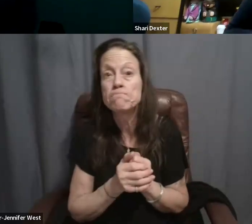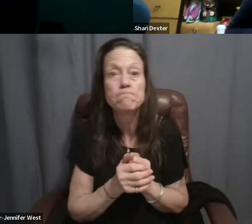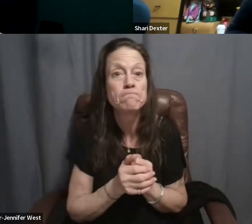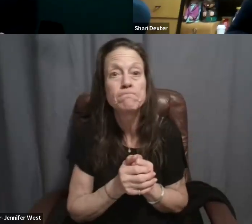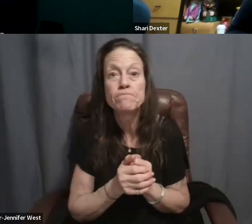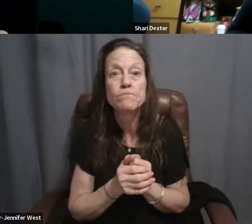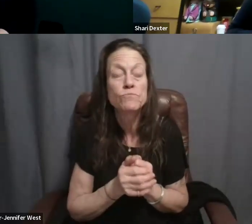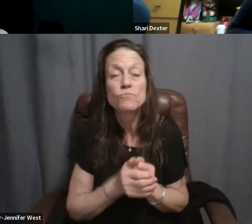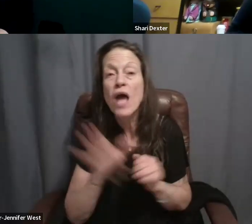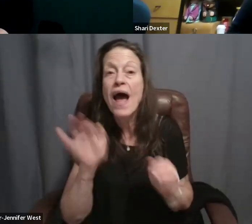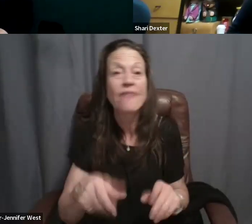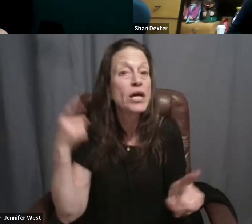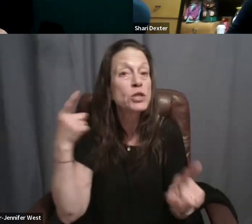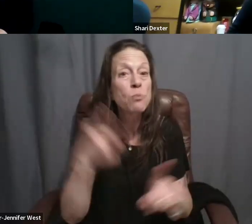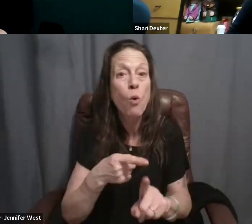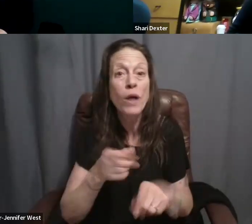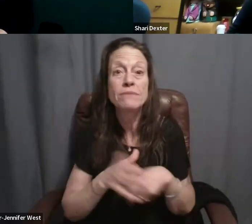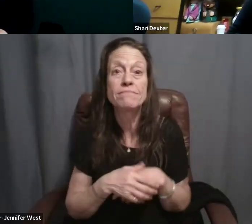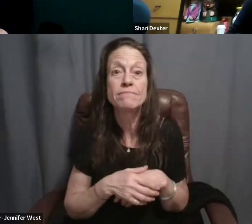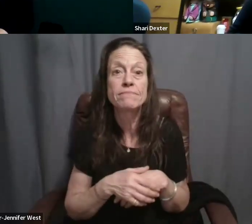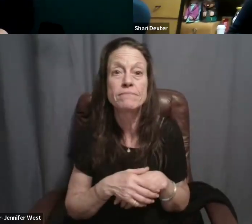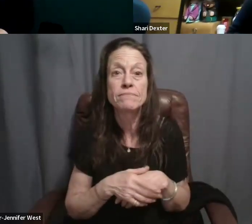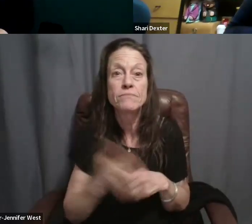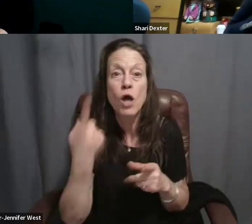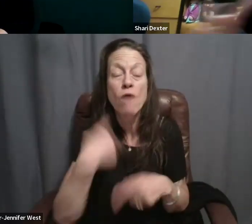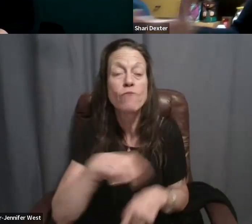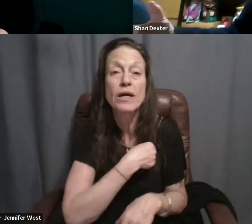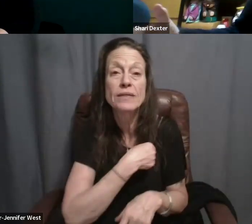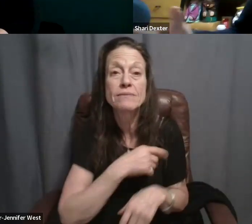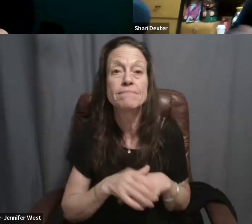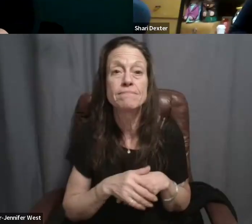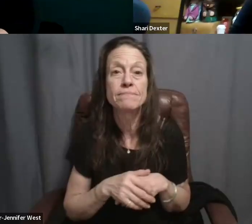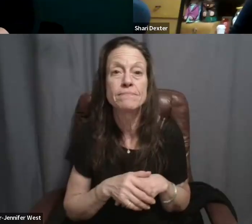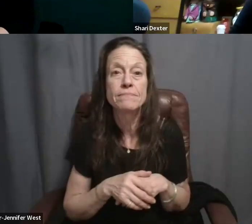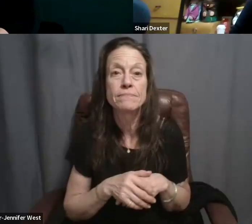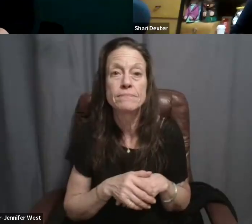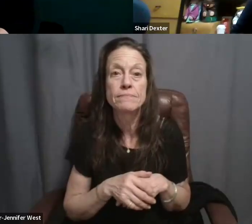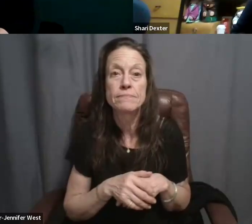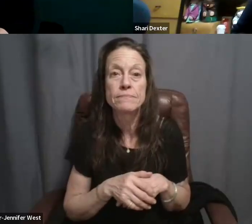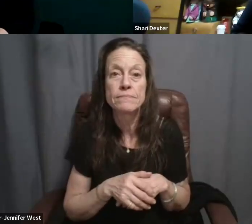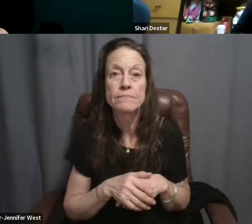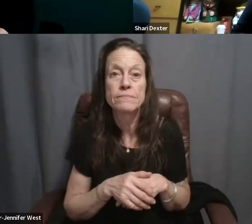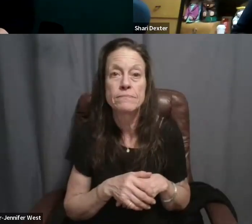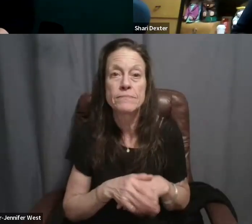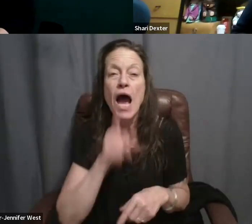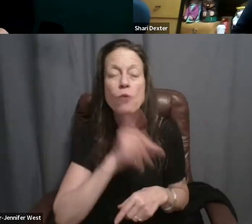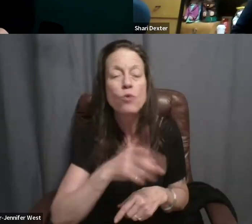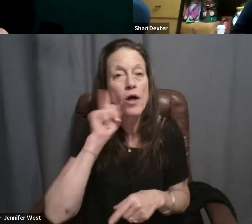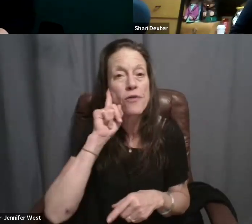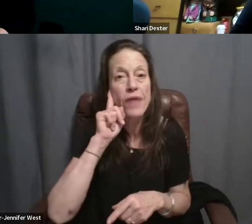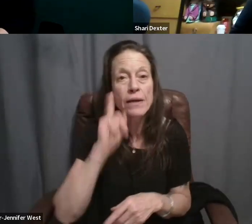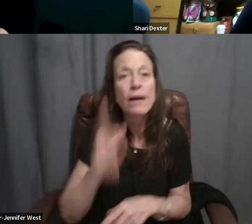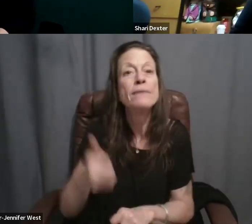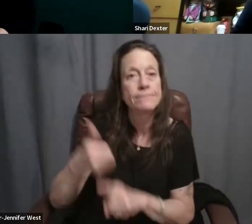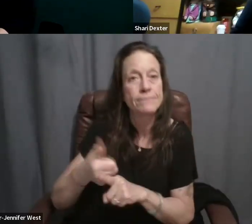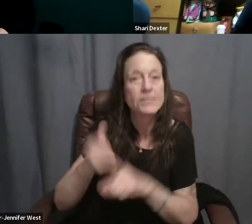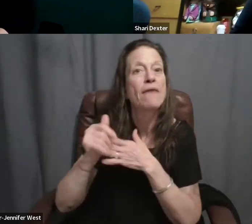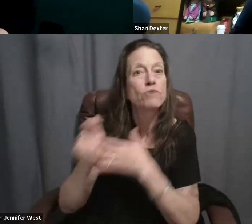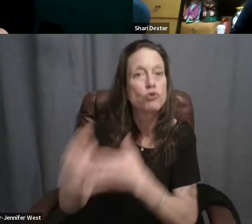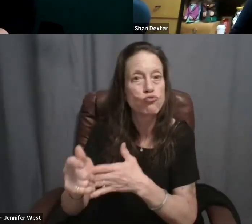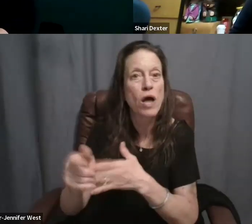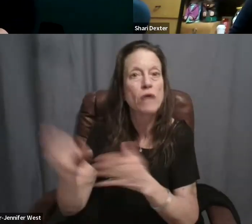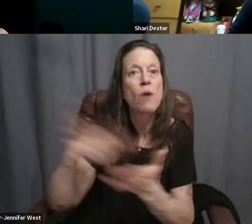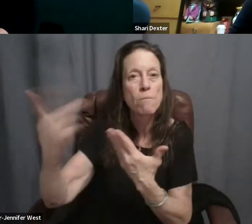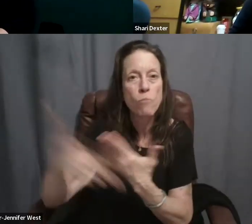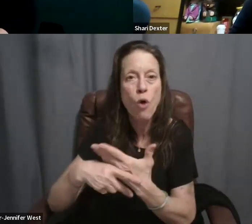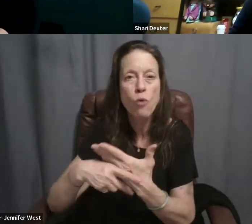at this point in time for us, for Timmy, I really think that the self-direction program is really the program that